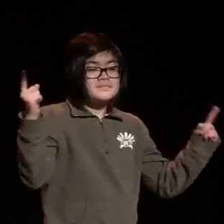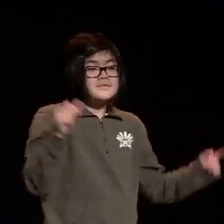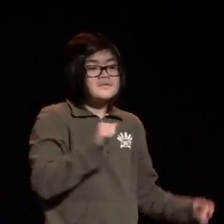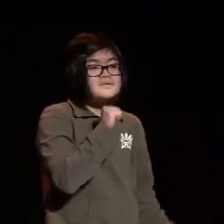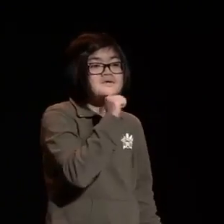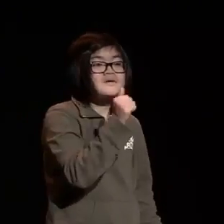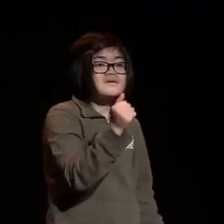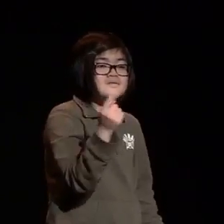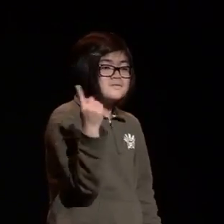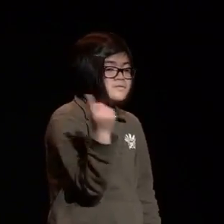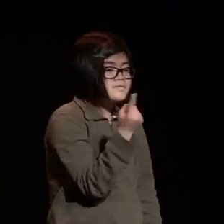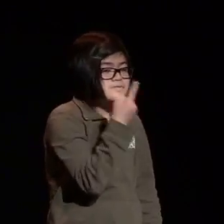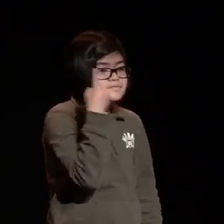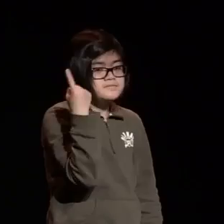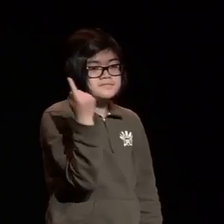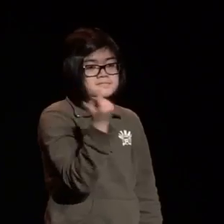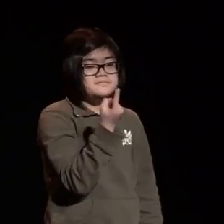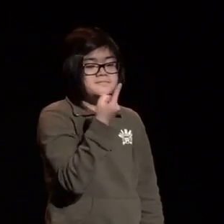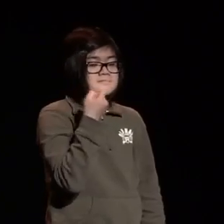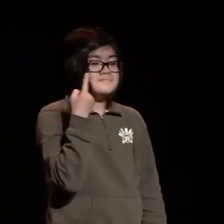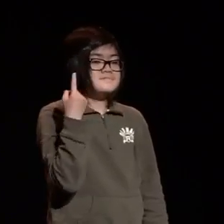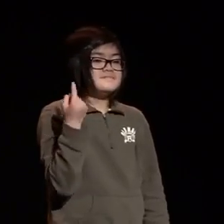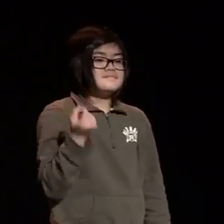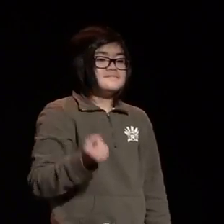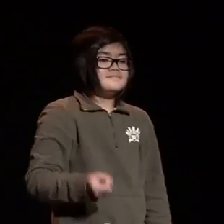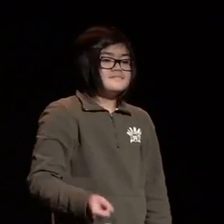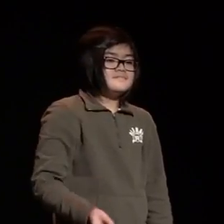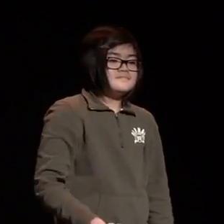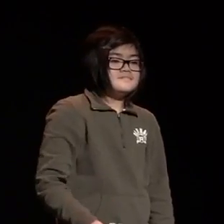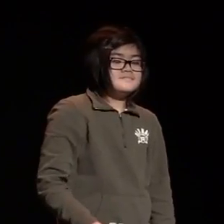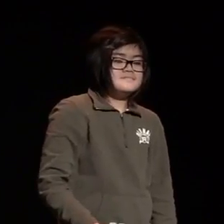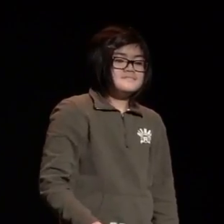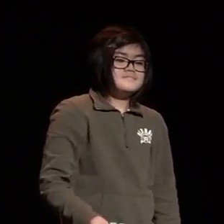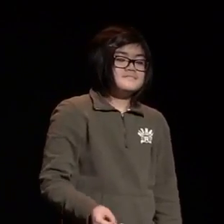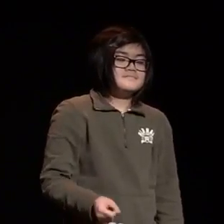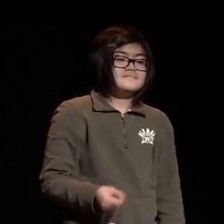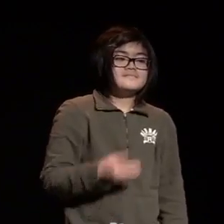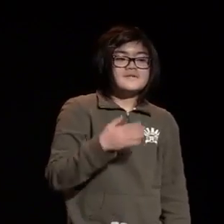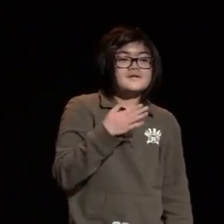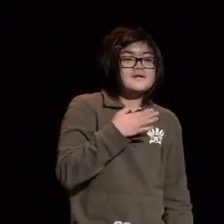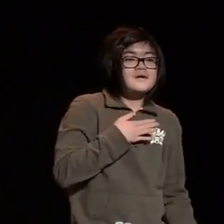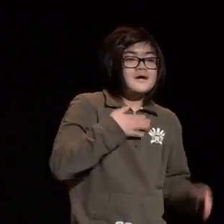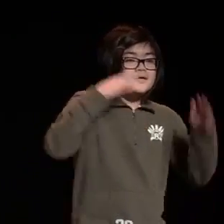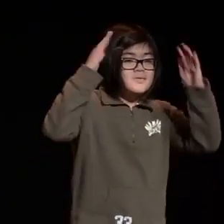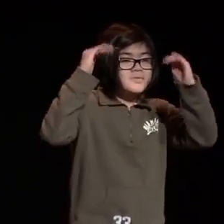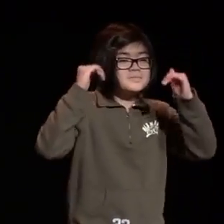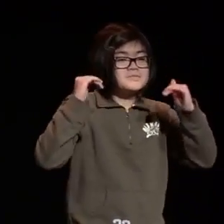I don't think Sonny's going to do something, sorry. I hope